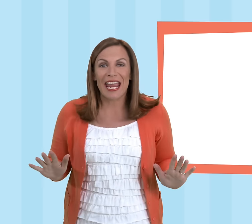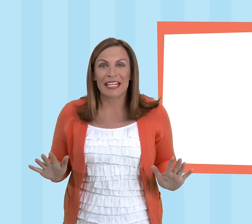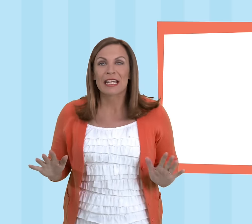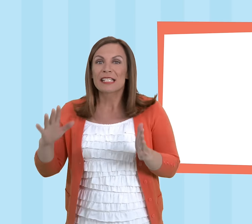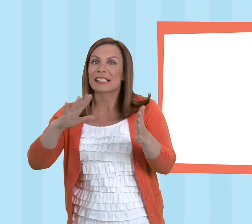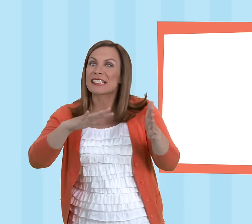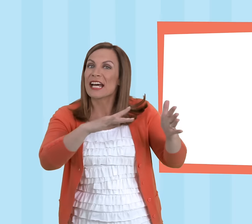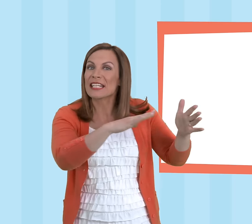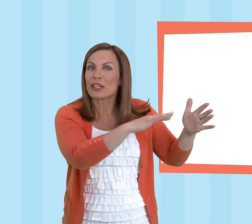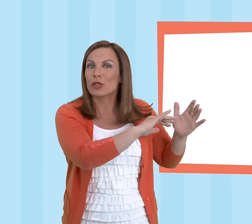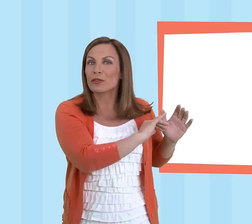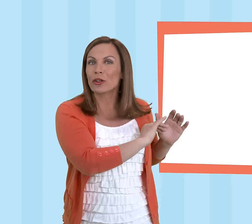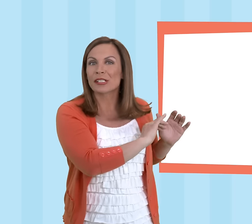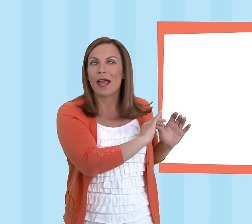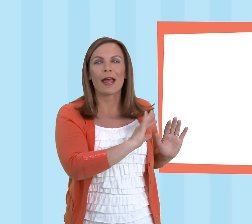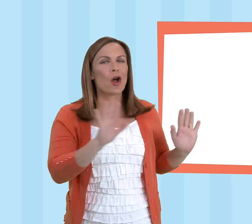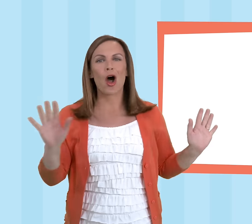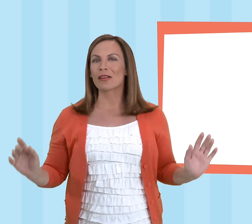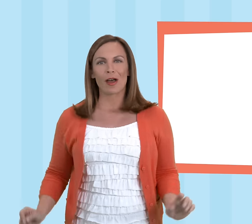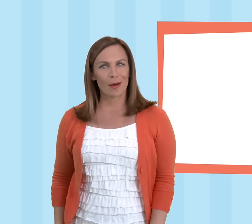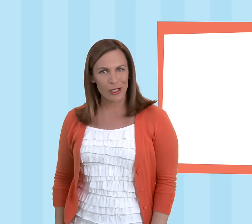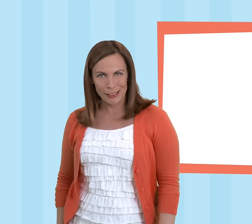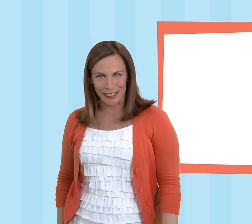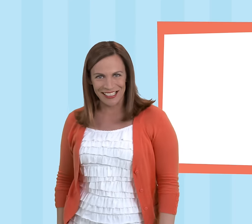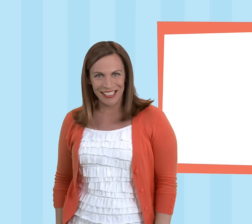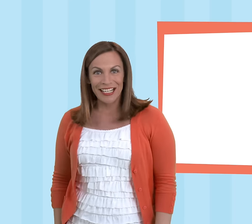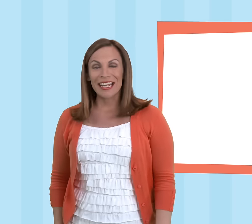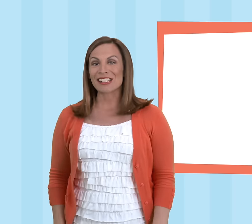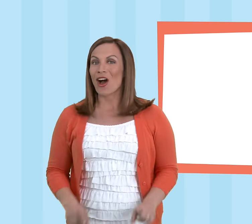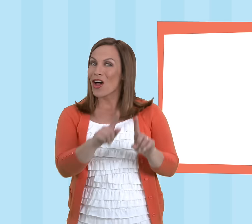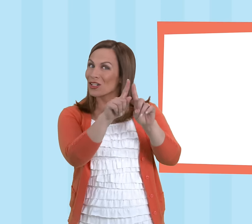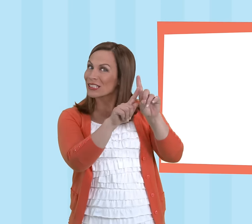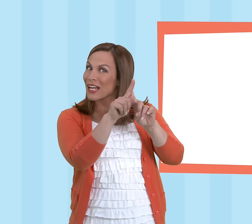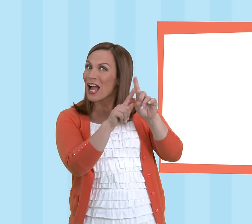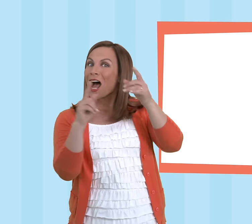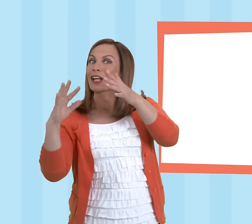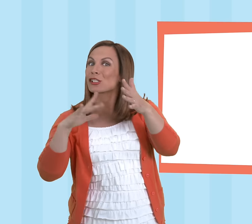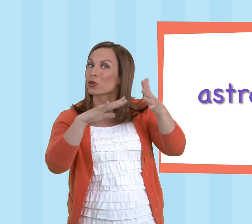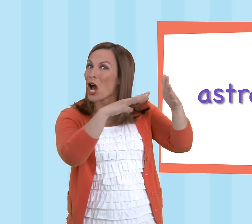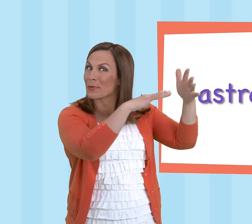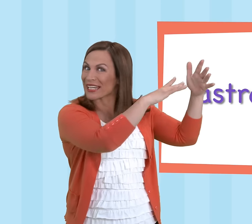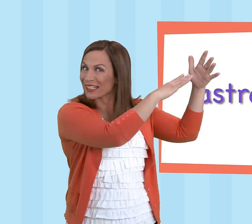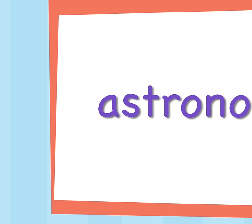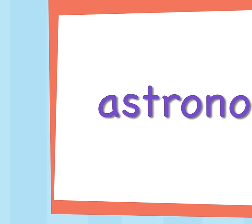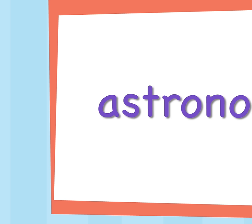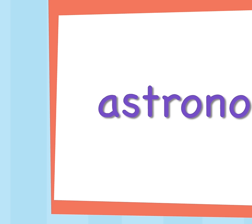dedicated to studying the universe and all of the objects in it. It's called astronomy.